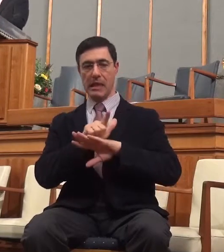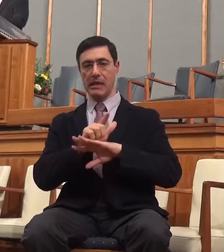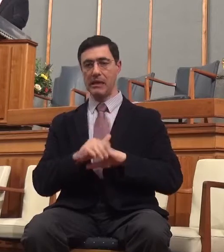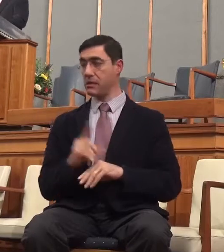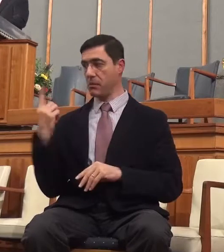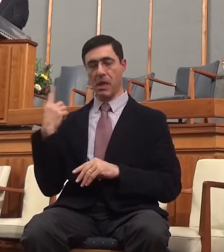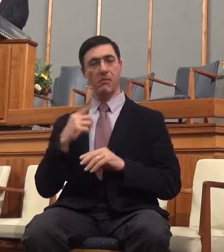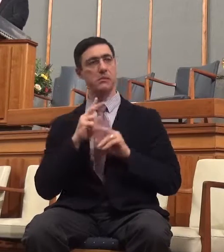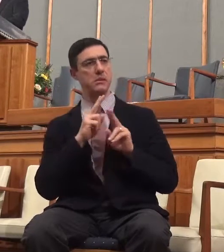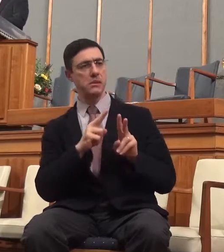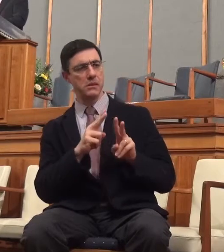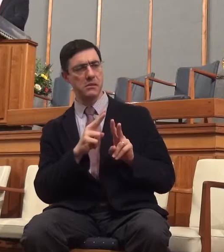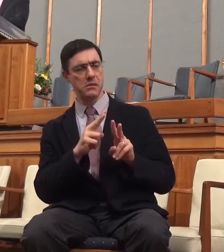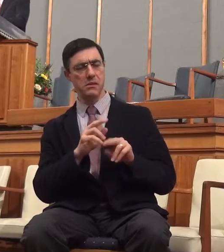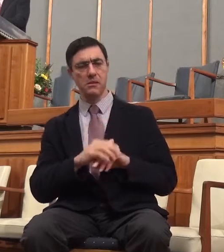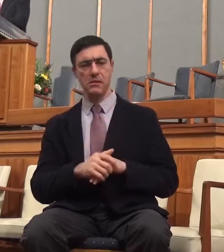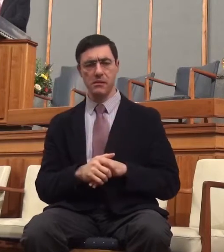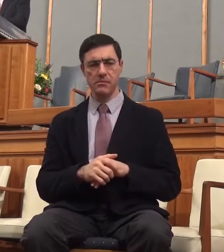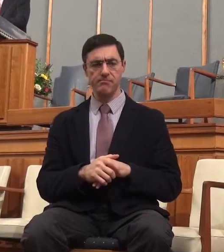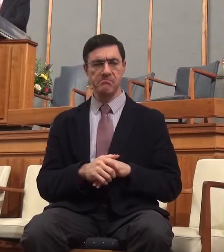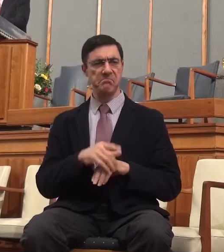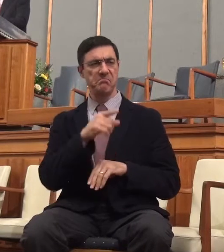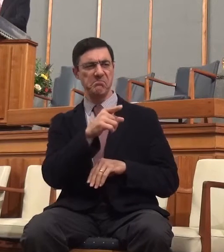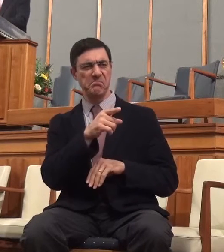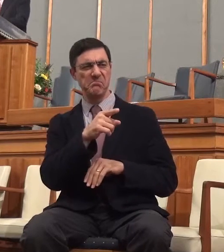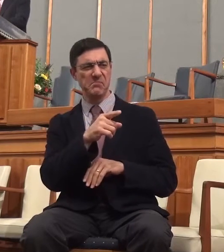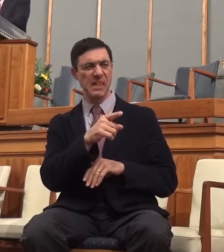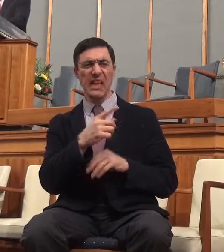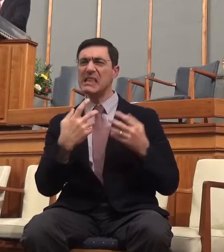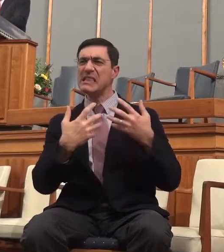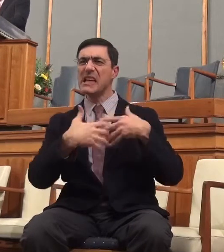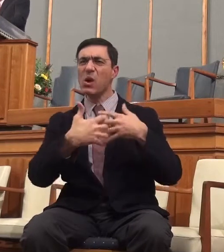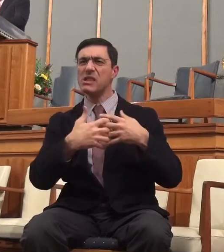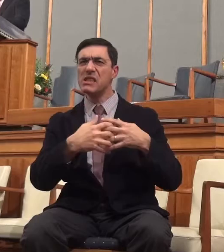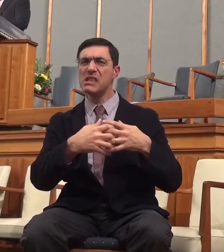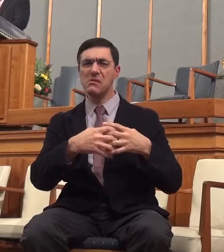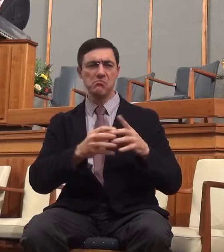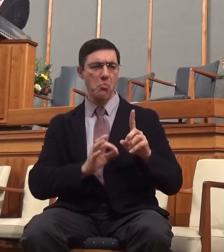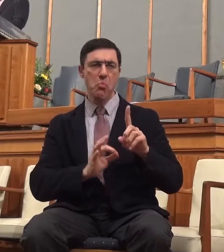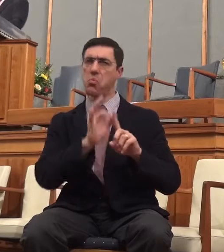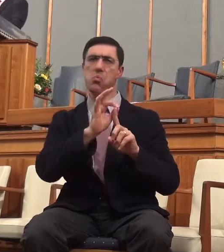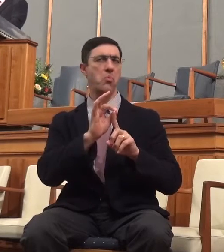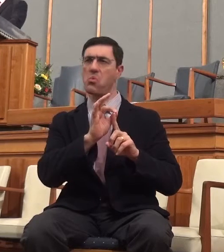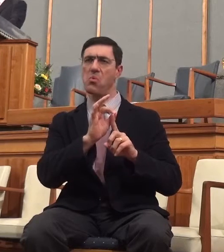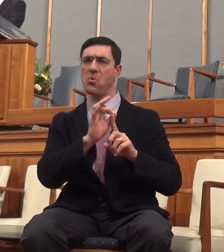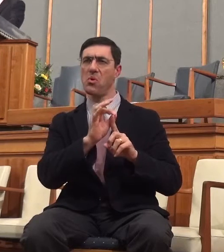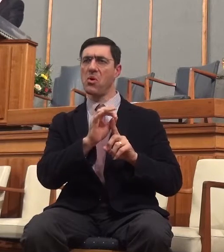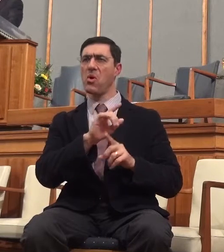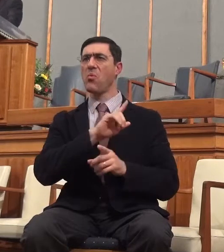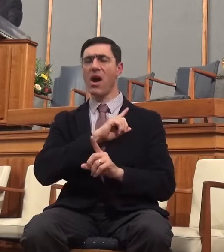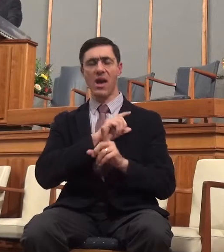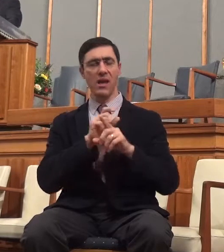of the tank and all the rest of it. But the technology wasn't advanced enough for this to find